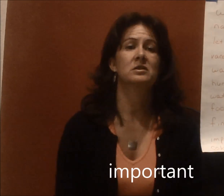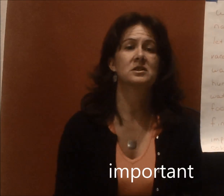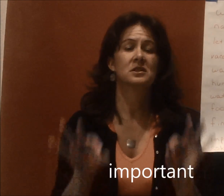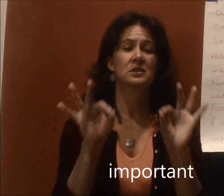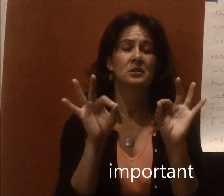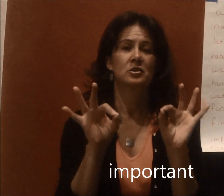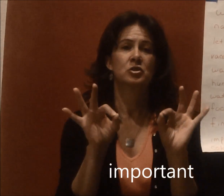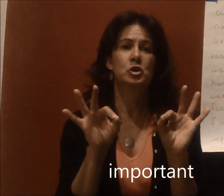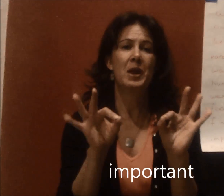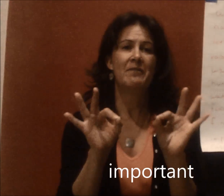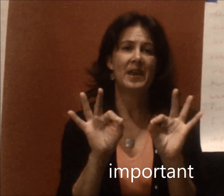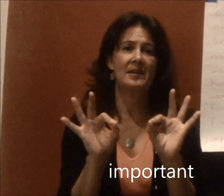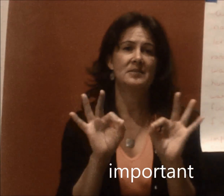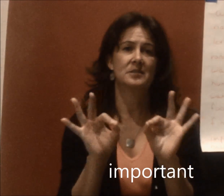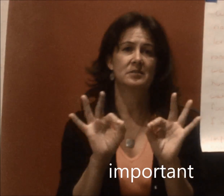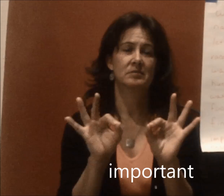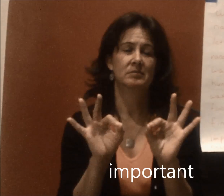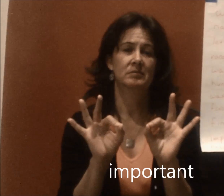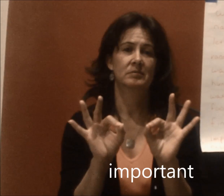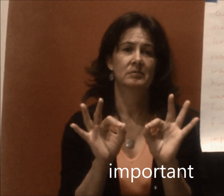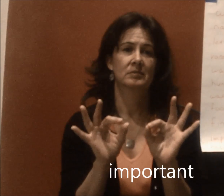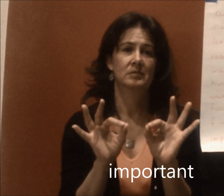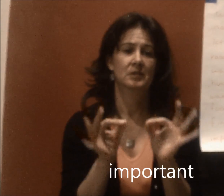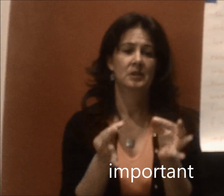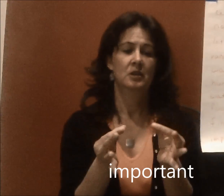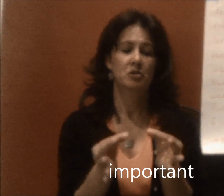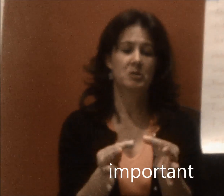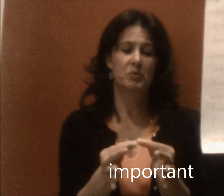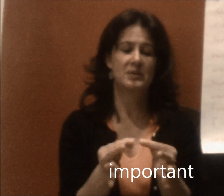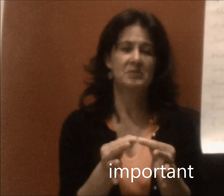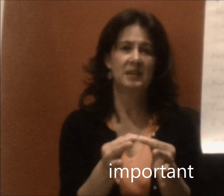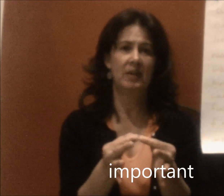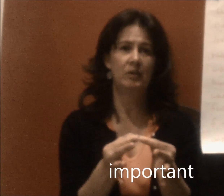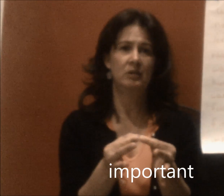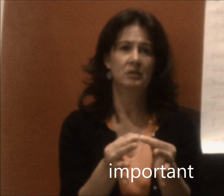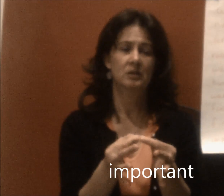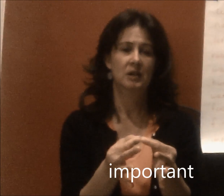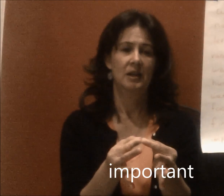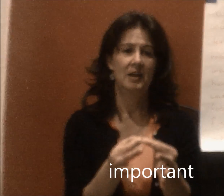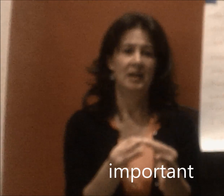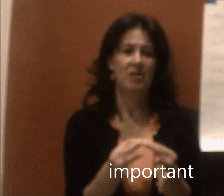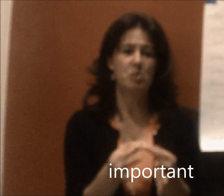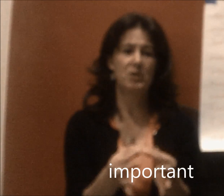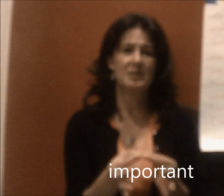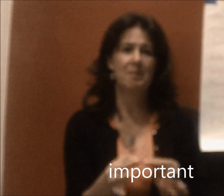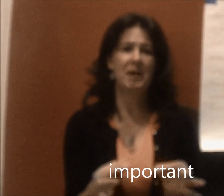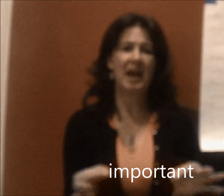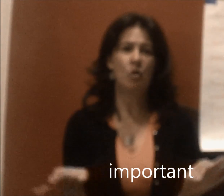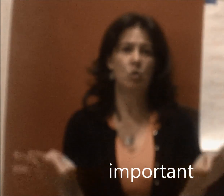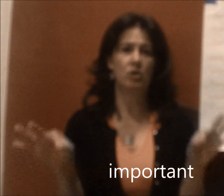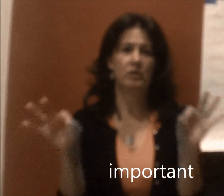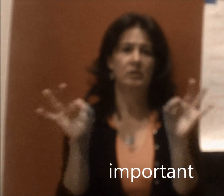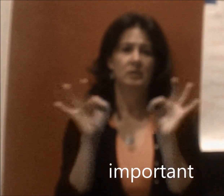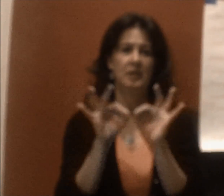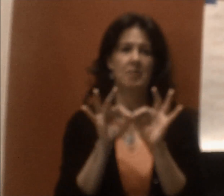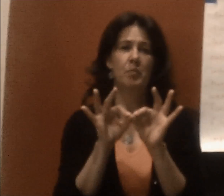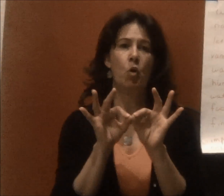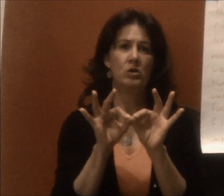Important. 2 F hands. You're going to bring them together and you bring them backward.